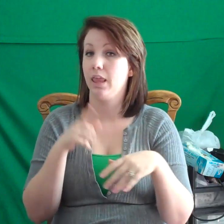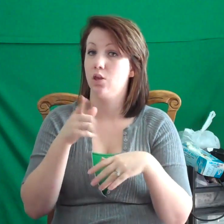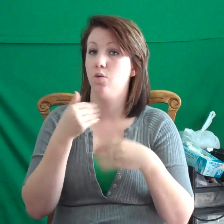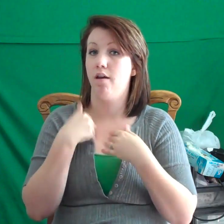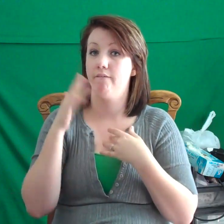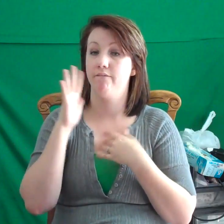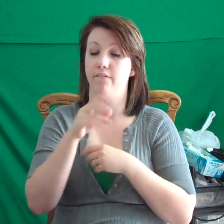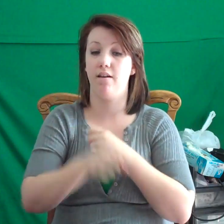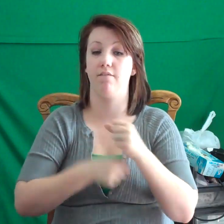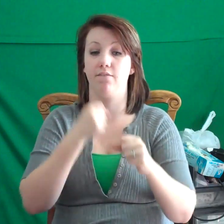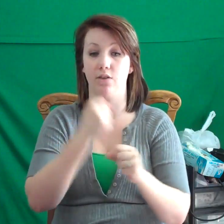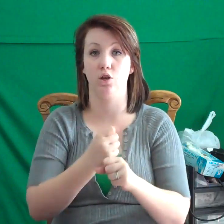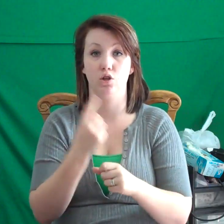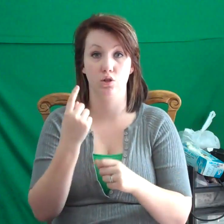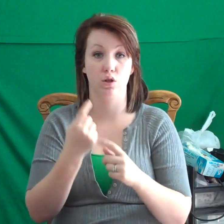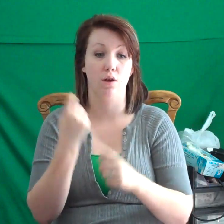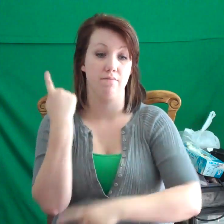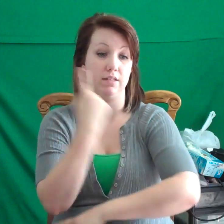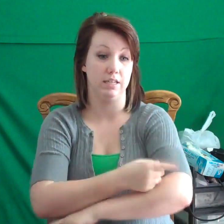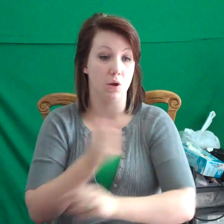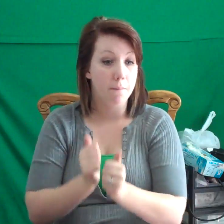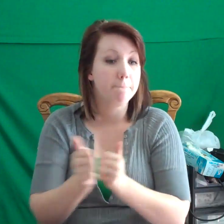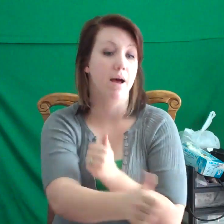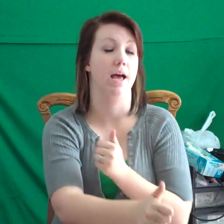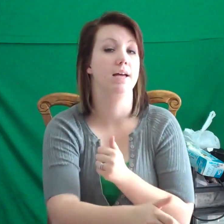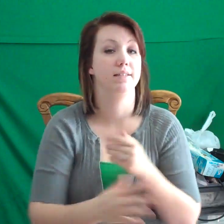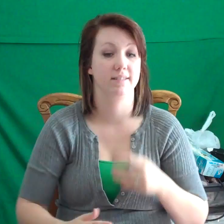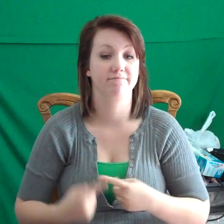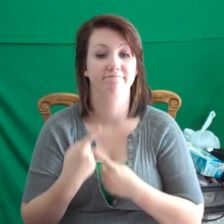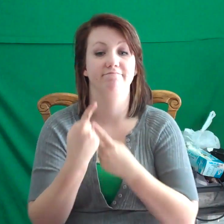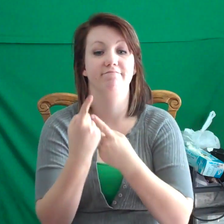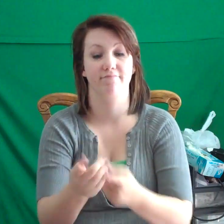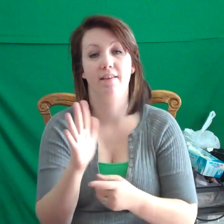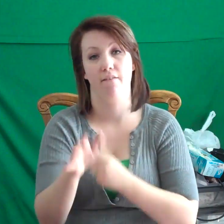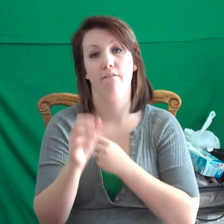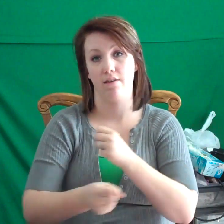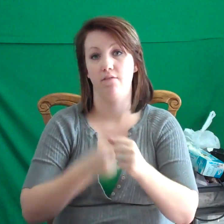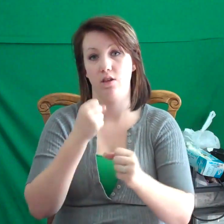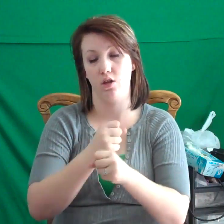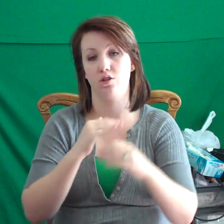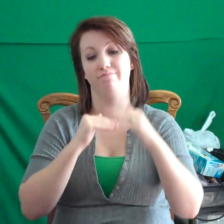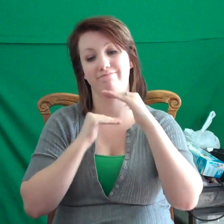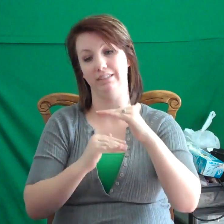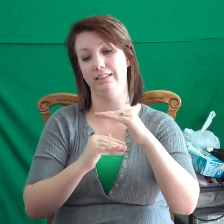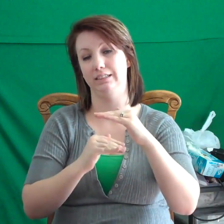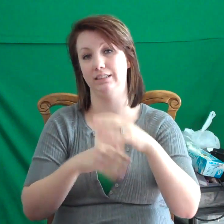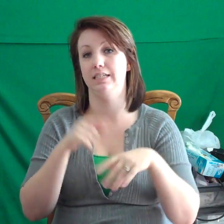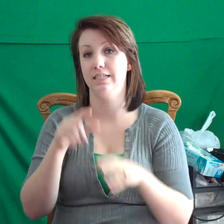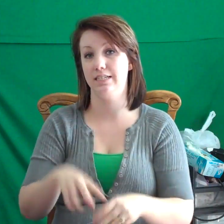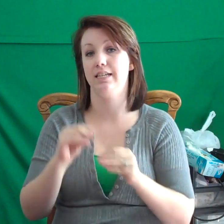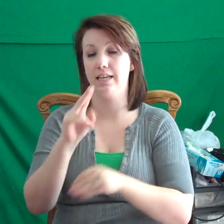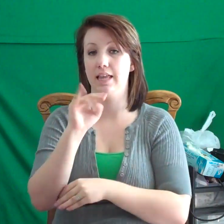exam till you need to have taken and passed the NIC test at one of the levels. Okay,